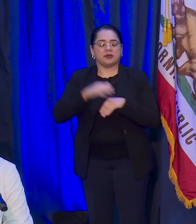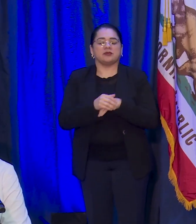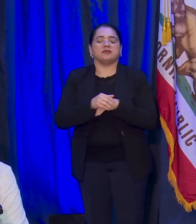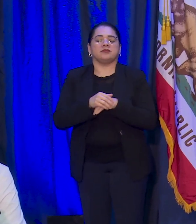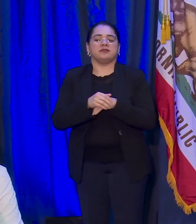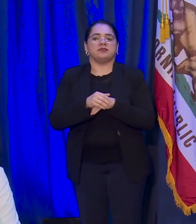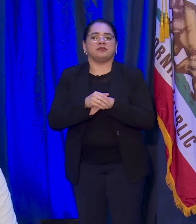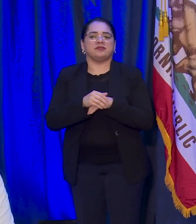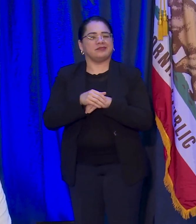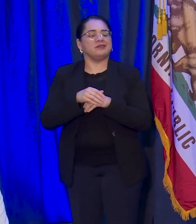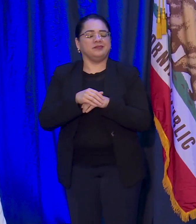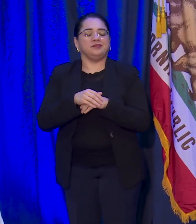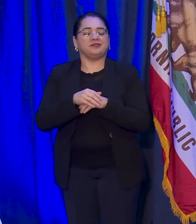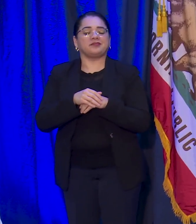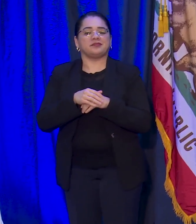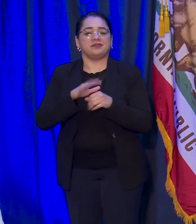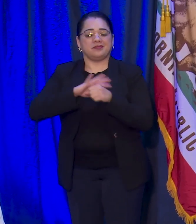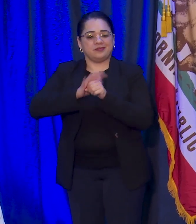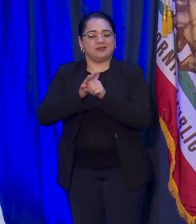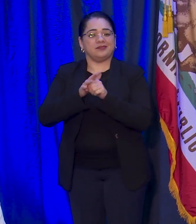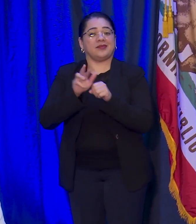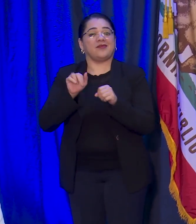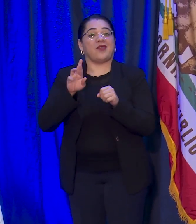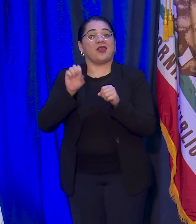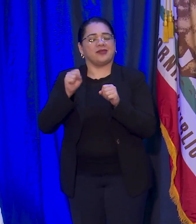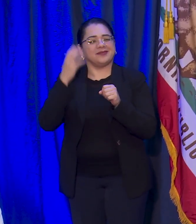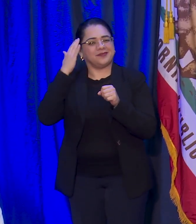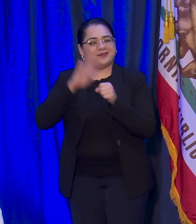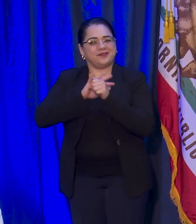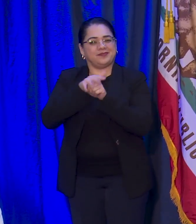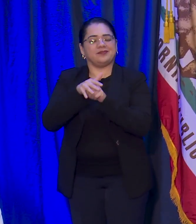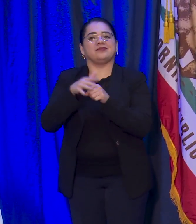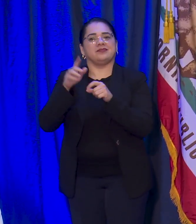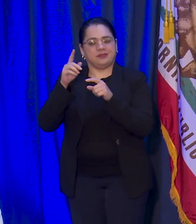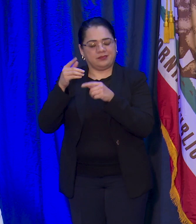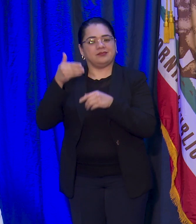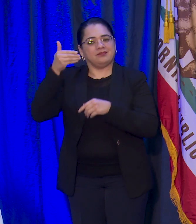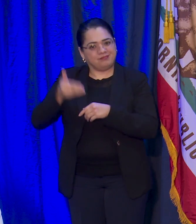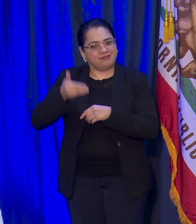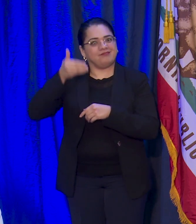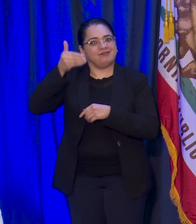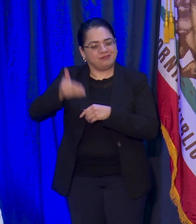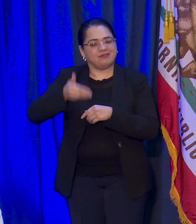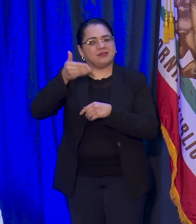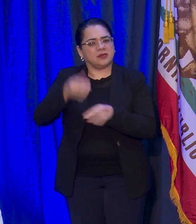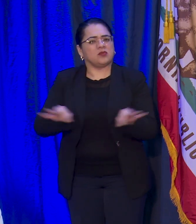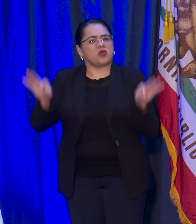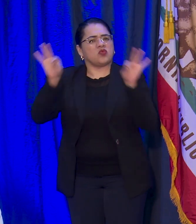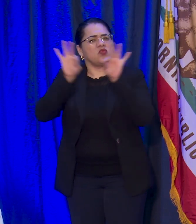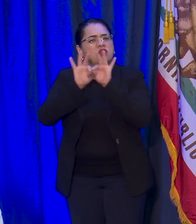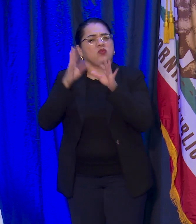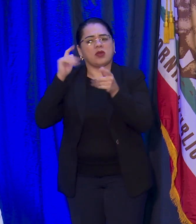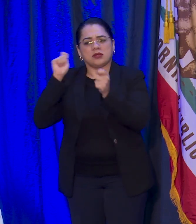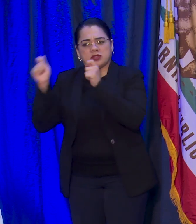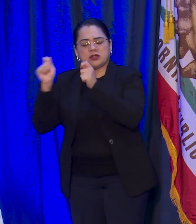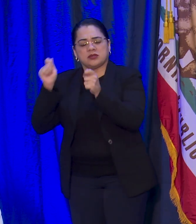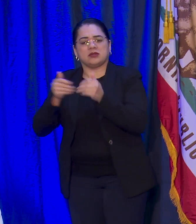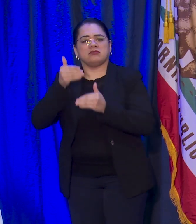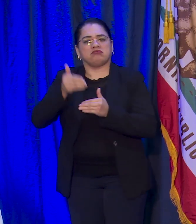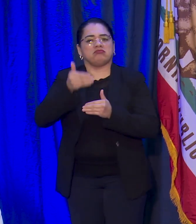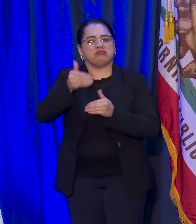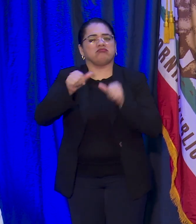to COVID-19, the coronavirus, and so these have been pretty regular, and they'll continue to be regular as